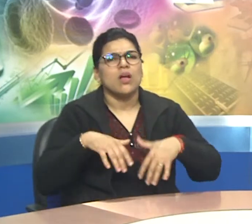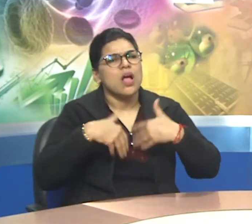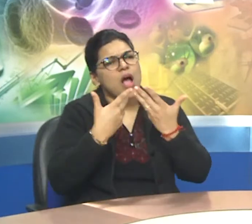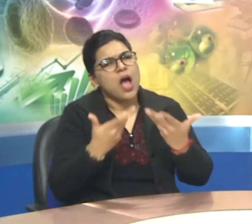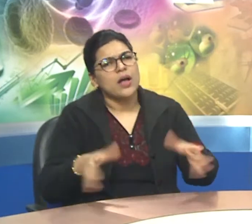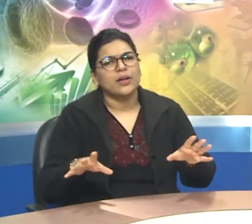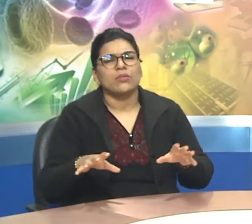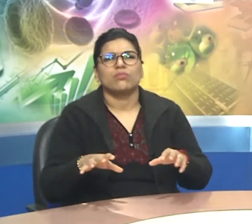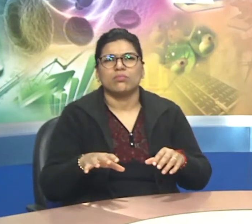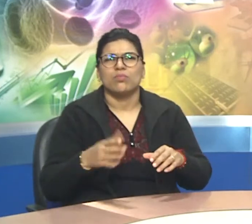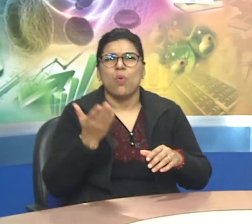Scrapped.